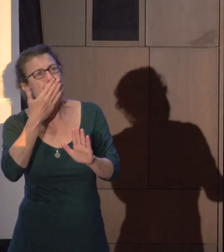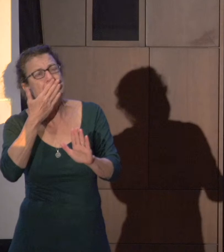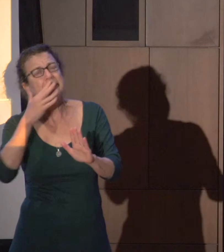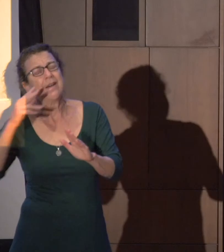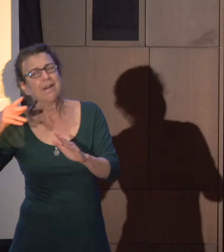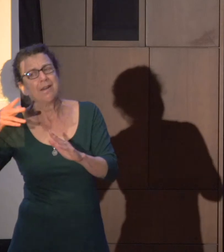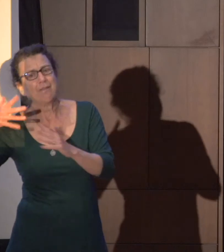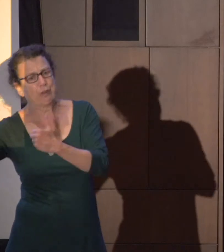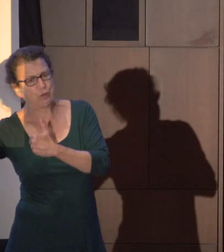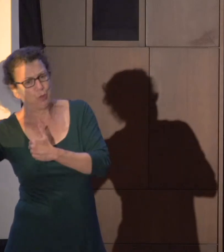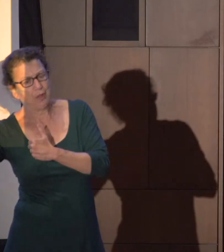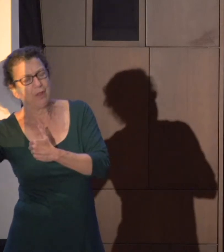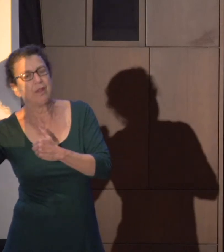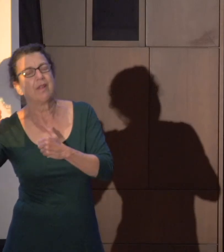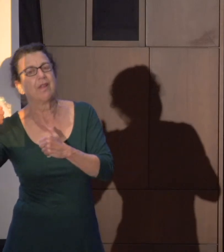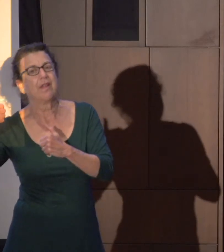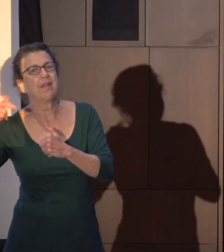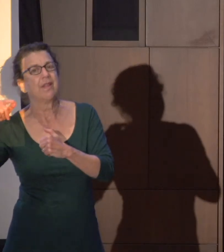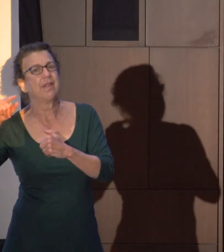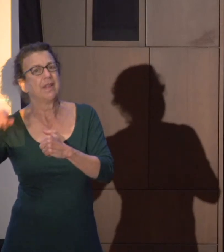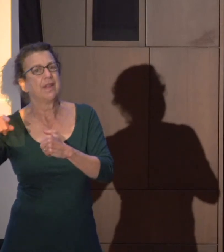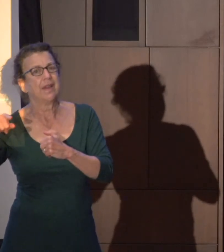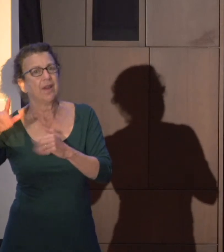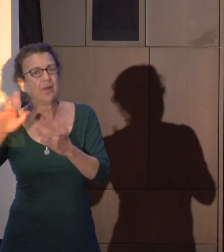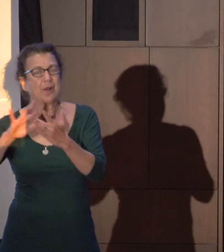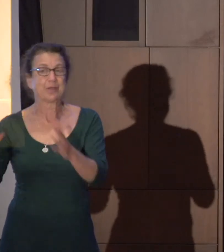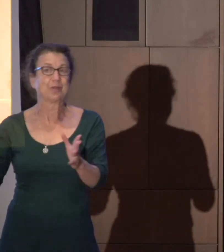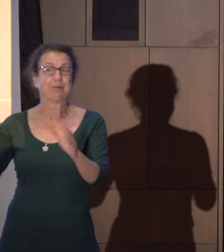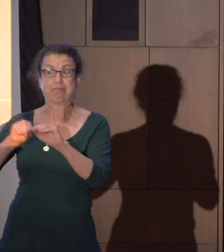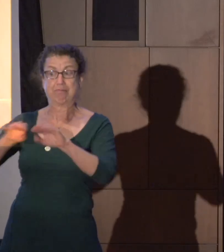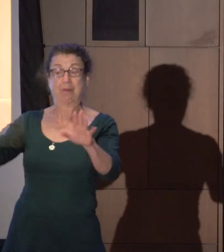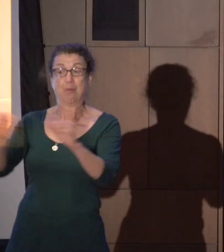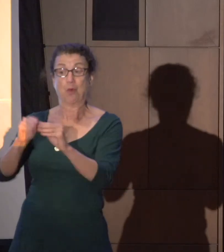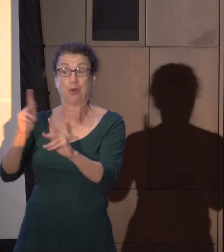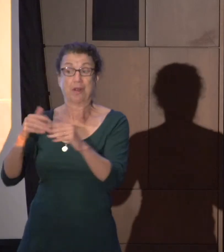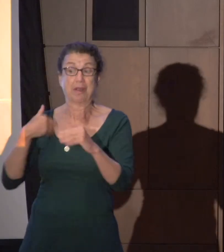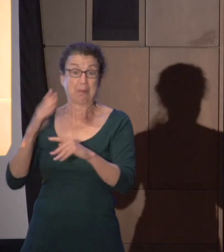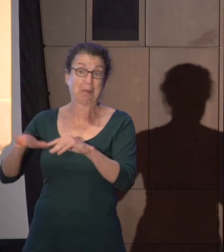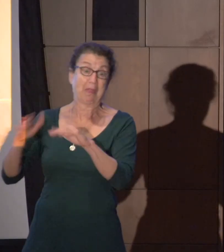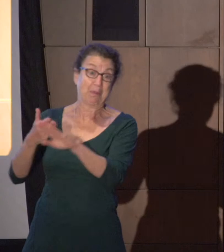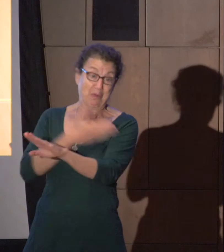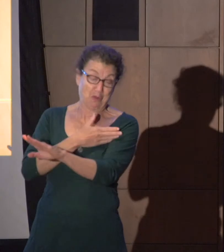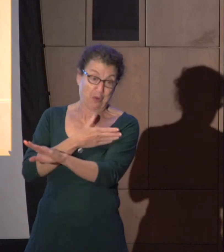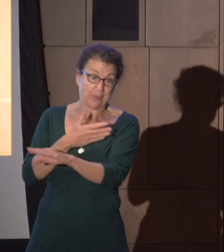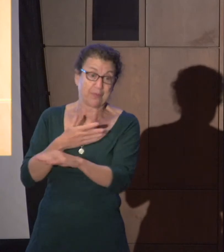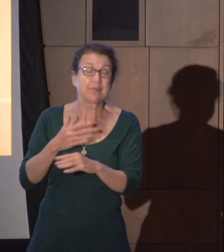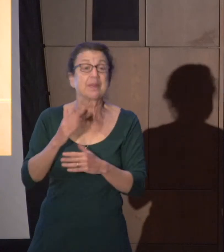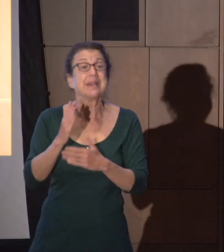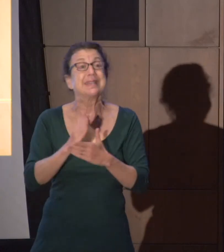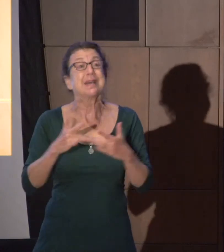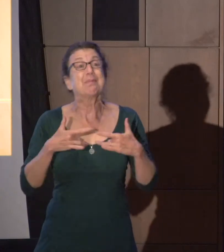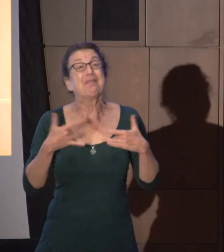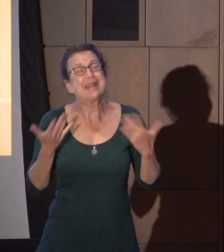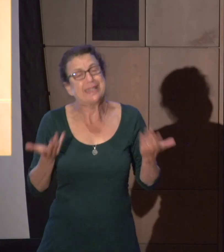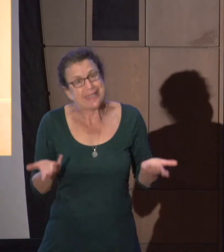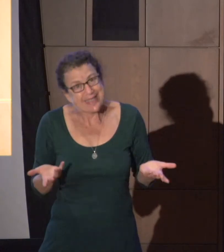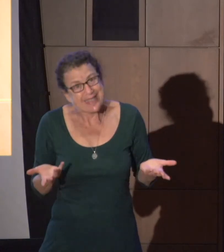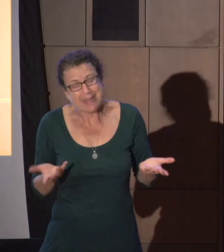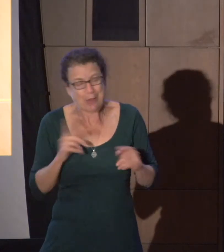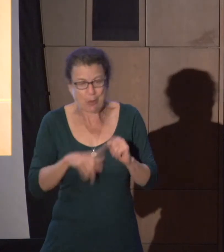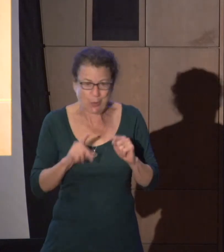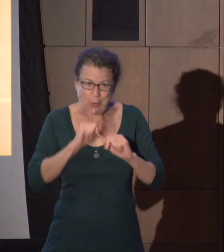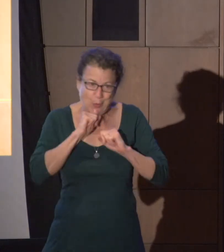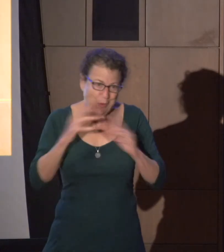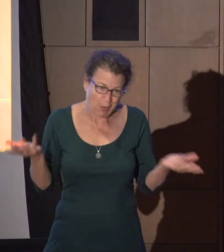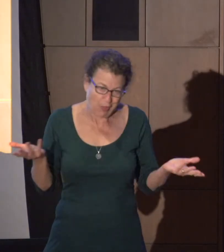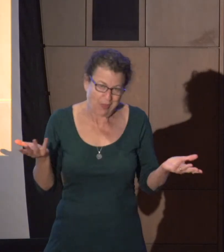virtual event in which we were able to reach more young people than ever before. At some events, however, we just couldn't do